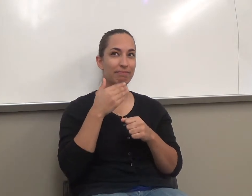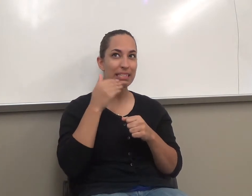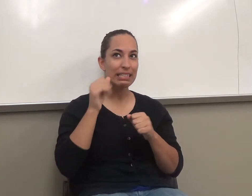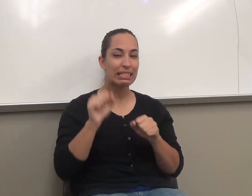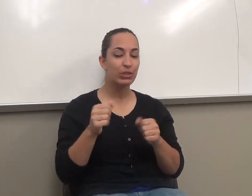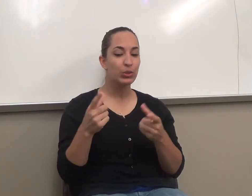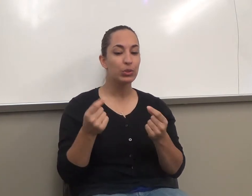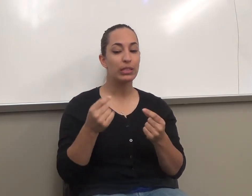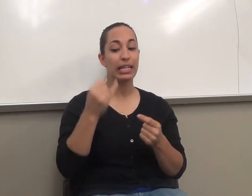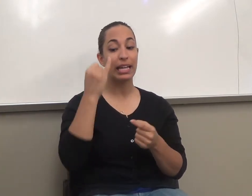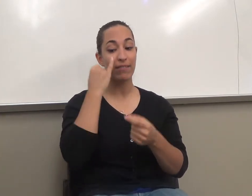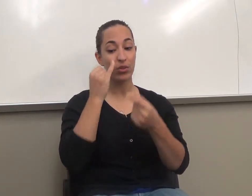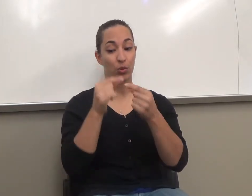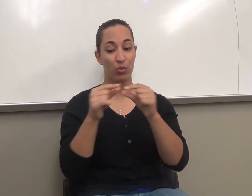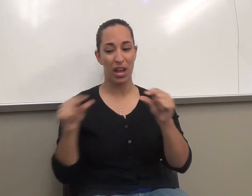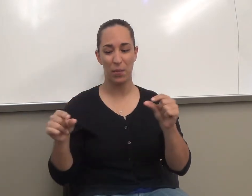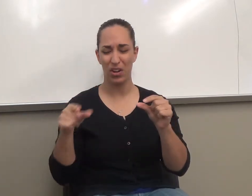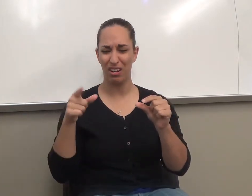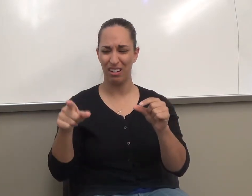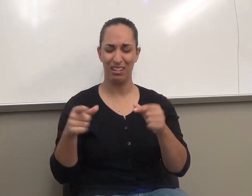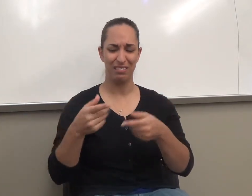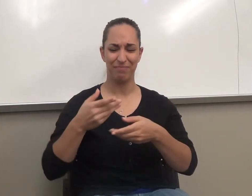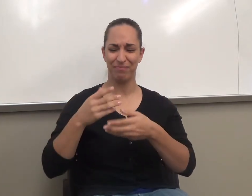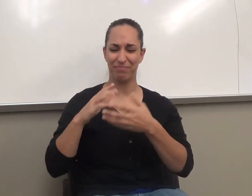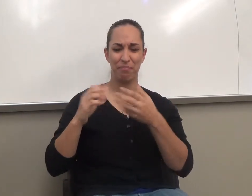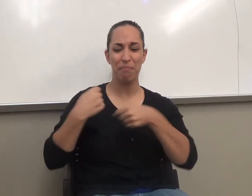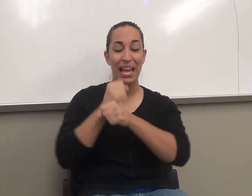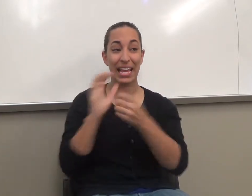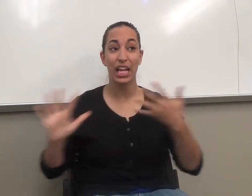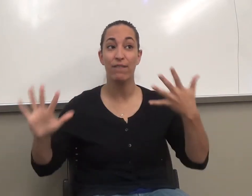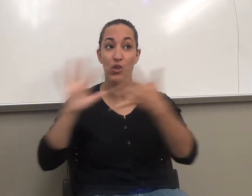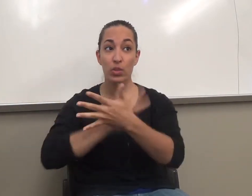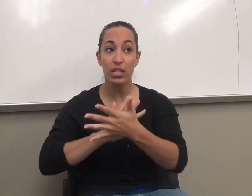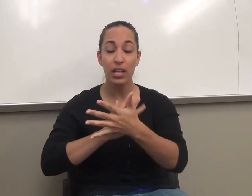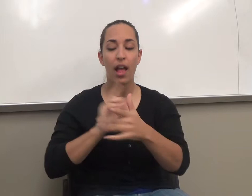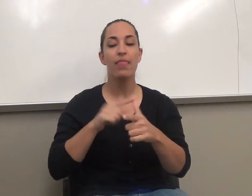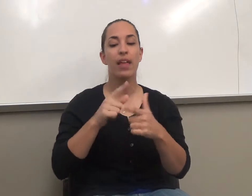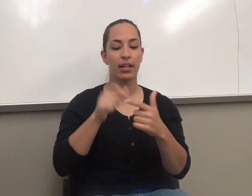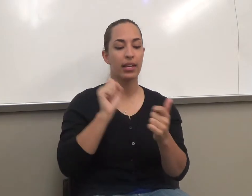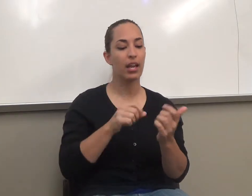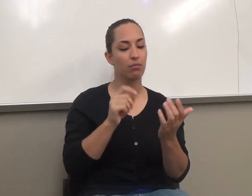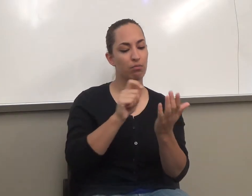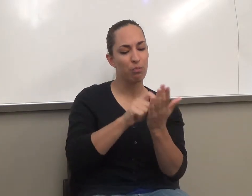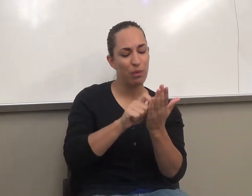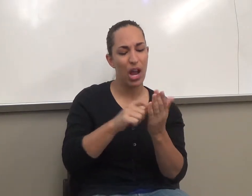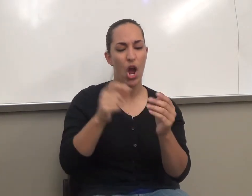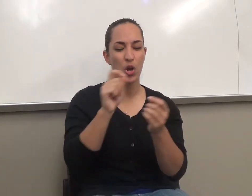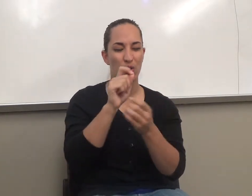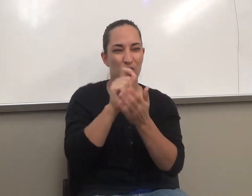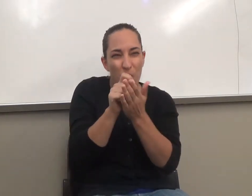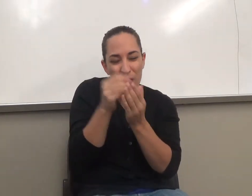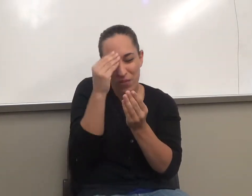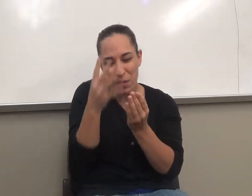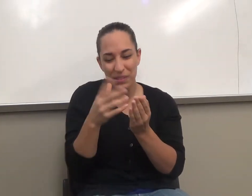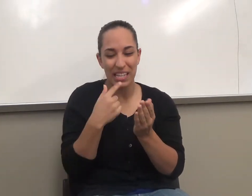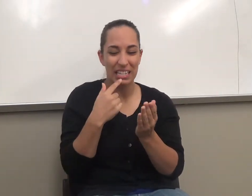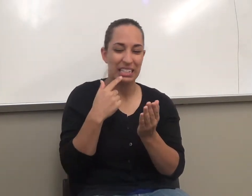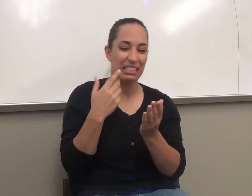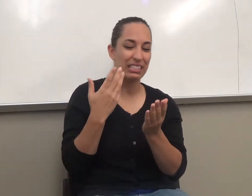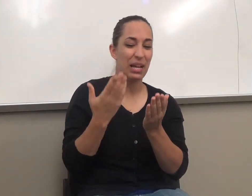is keeping you from understanding what's going on, you can make a little note to the person and say something like, you might want to send this to Miss